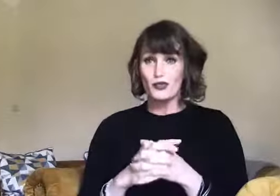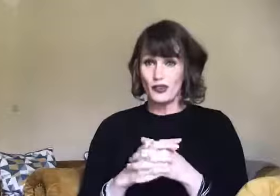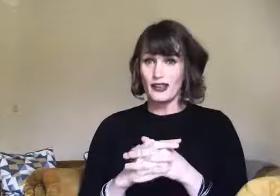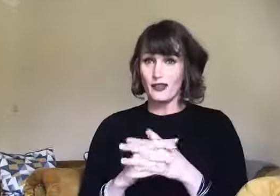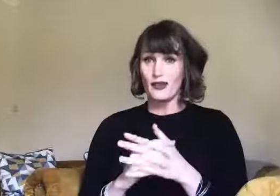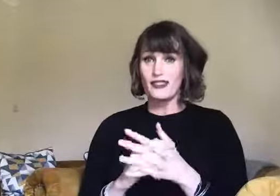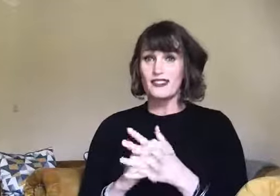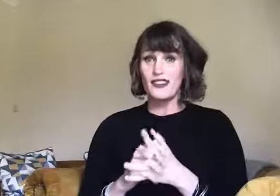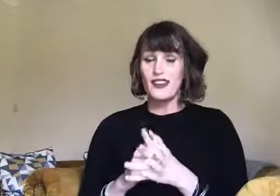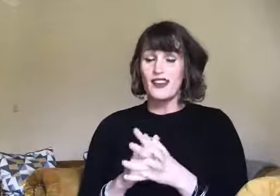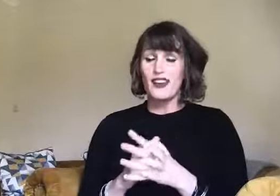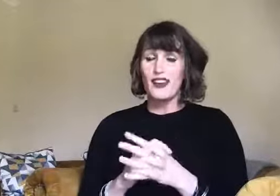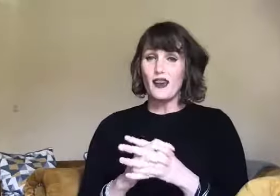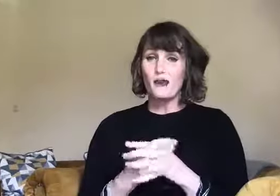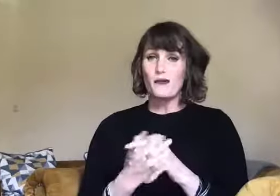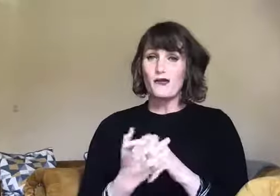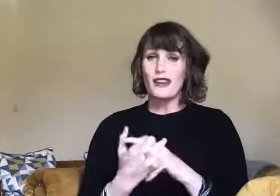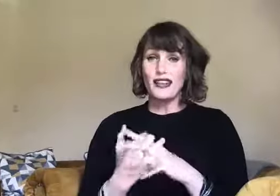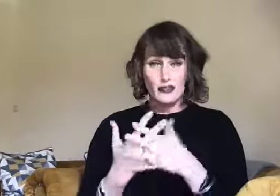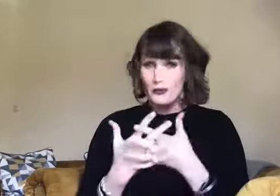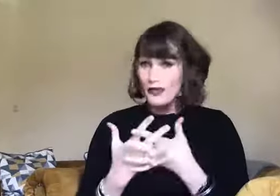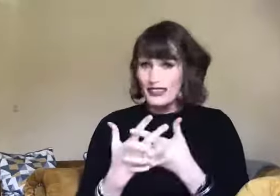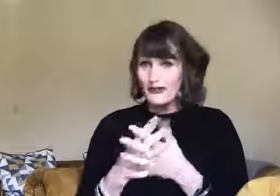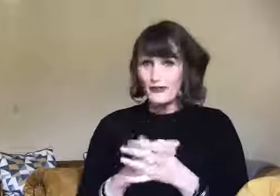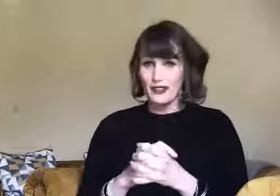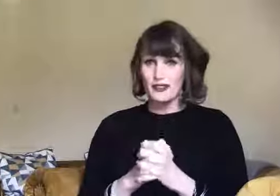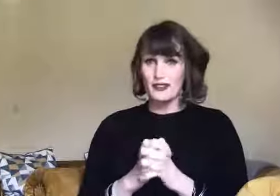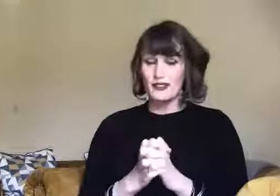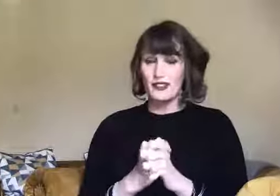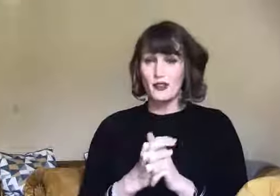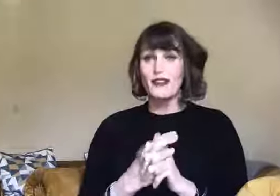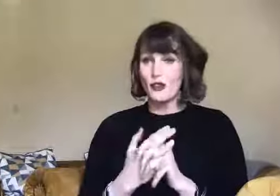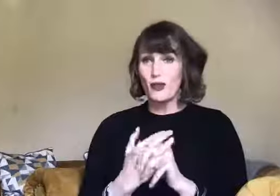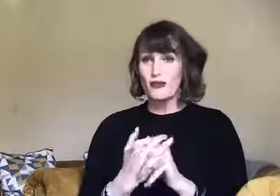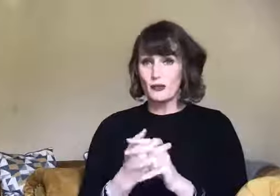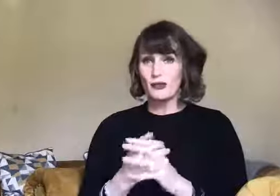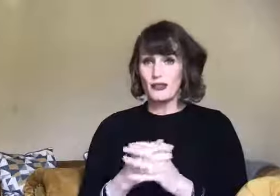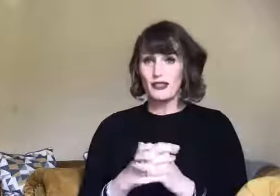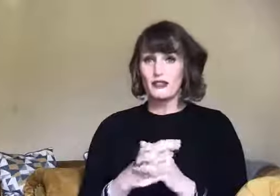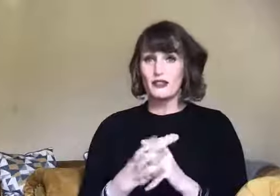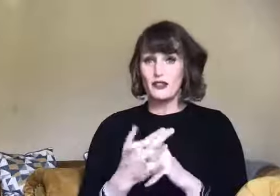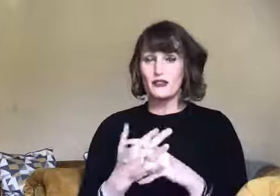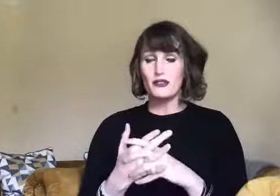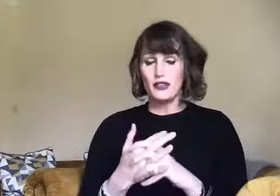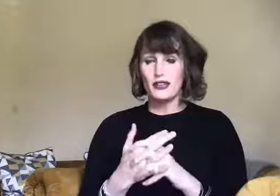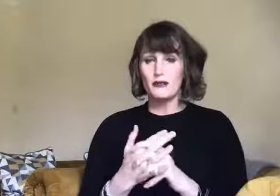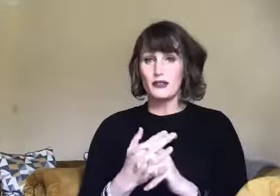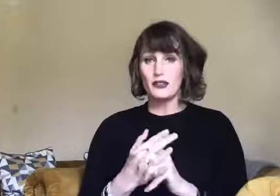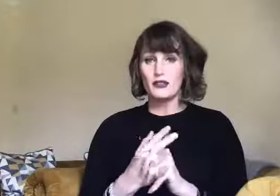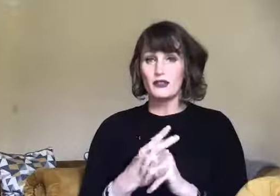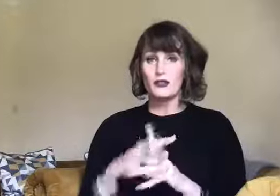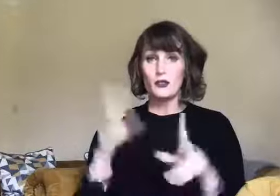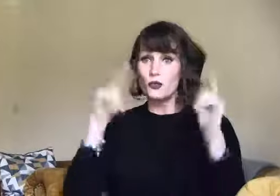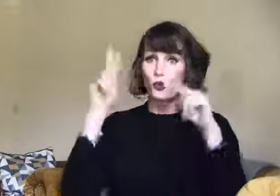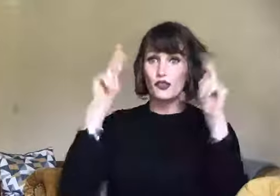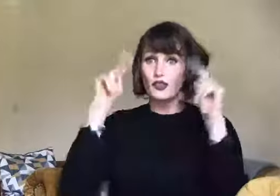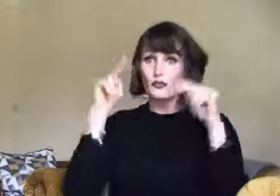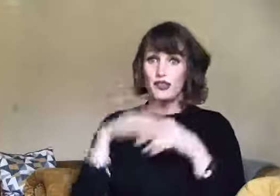sign language. And that's brilliant because, they are quite responsive to sign, because dogs watch and